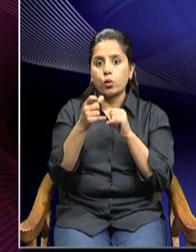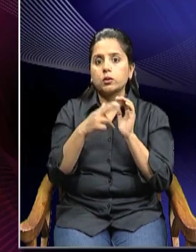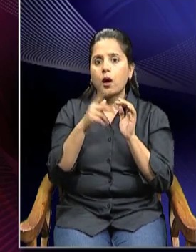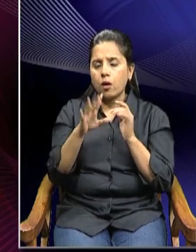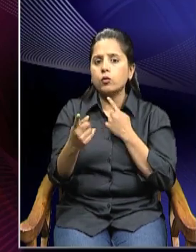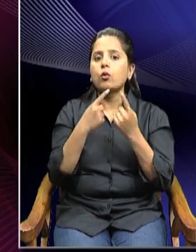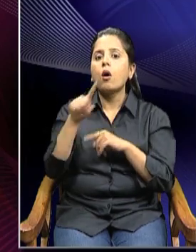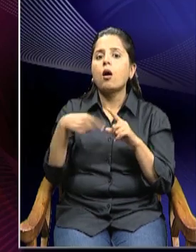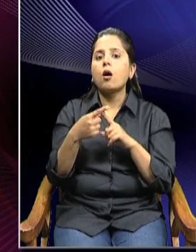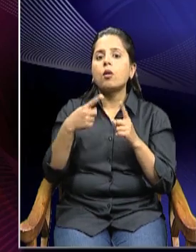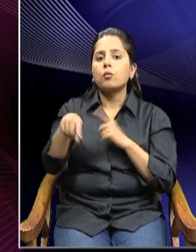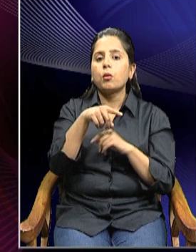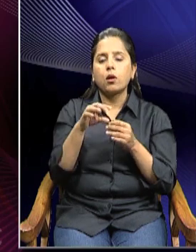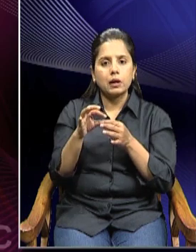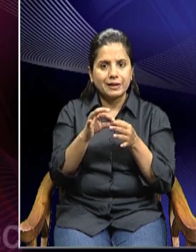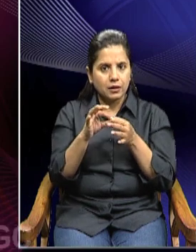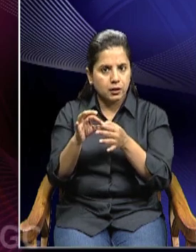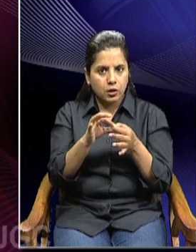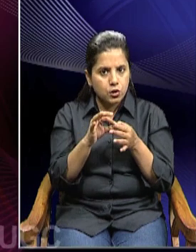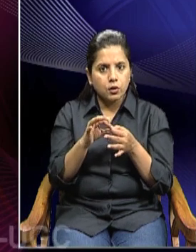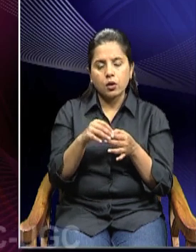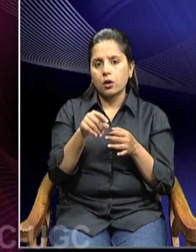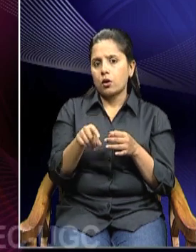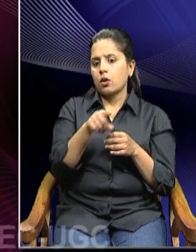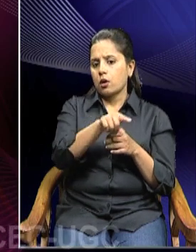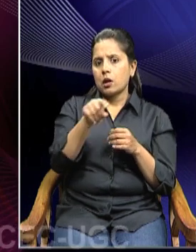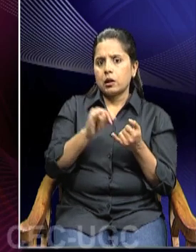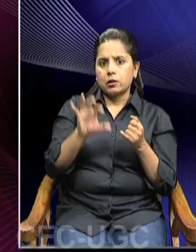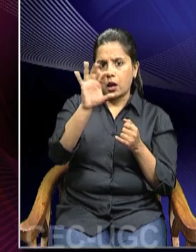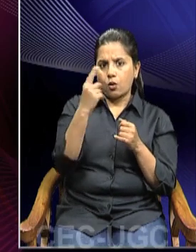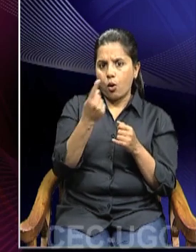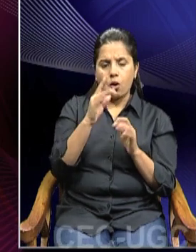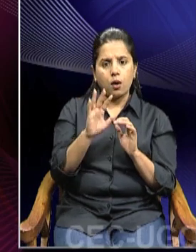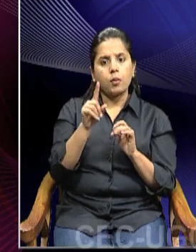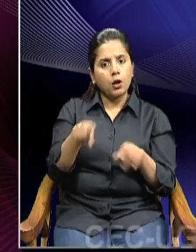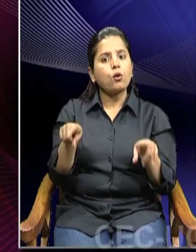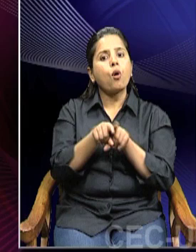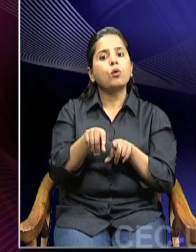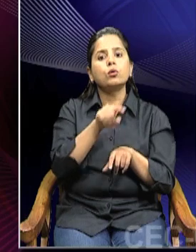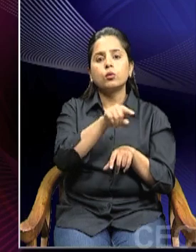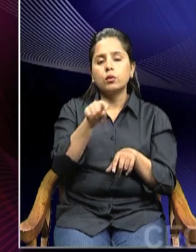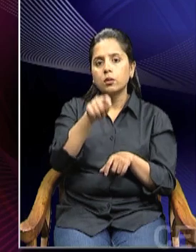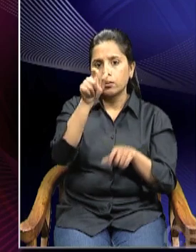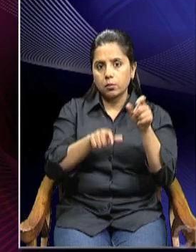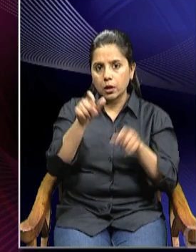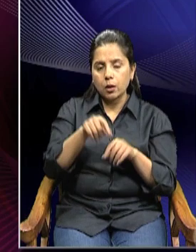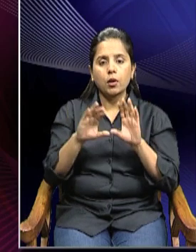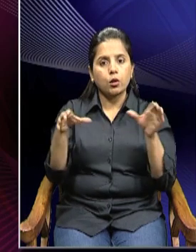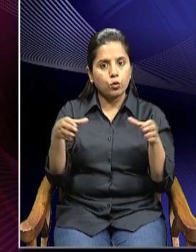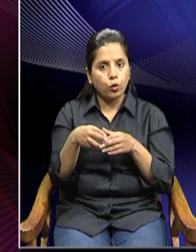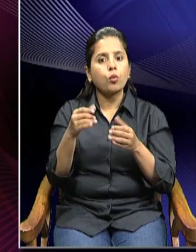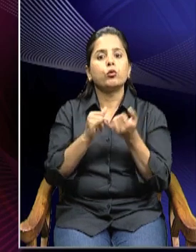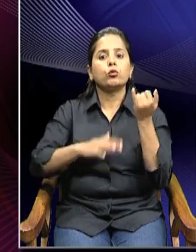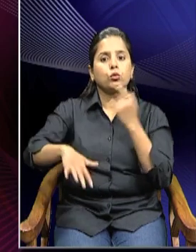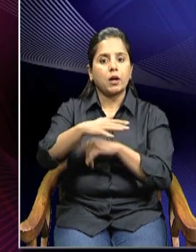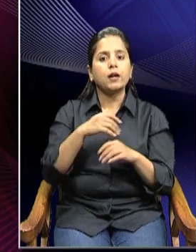about relations not just between states but also between individuals, groups and